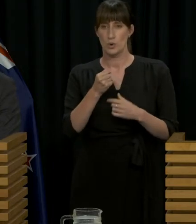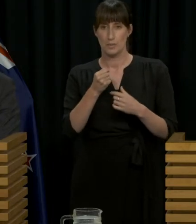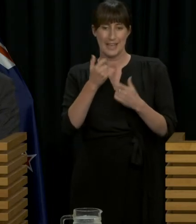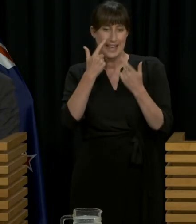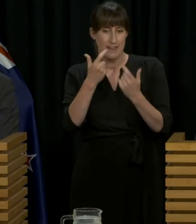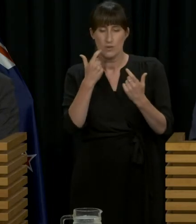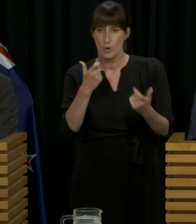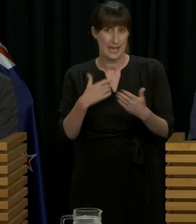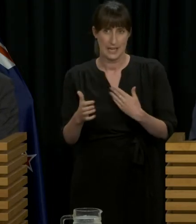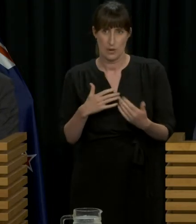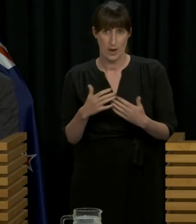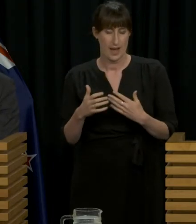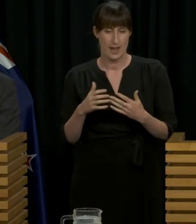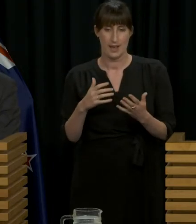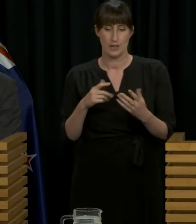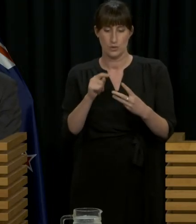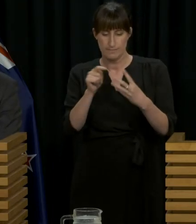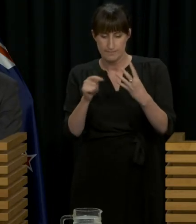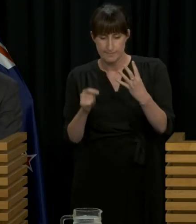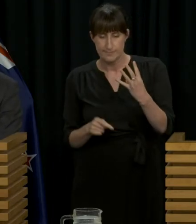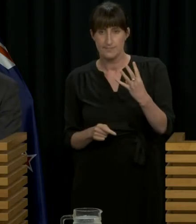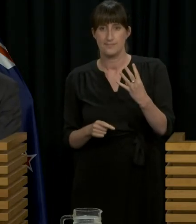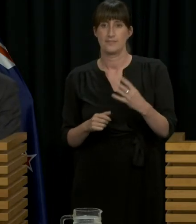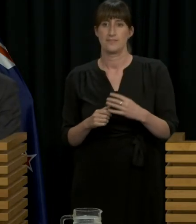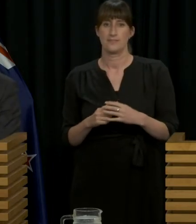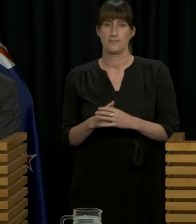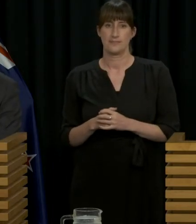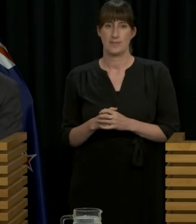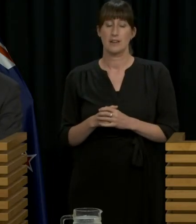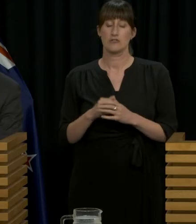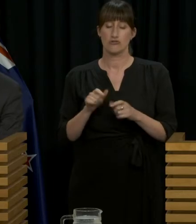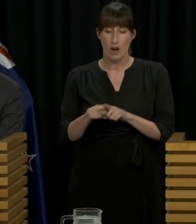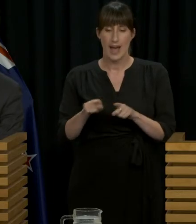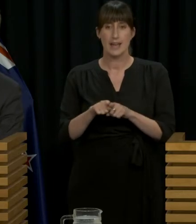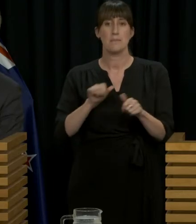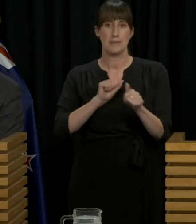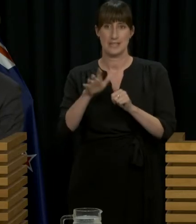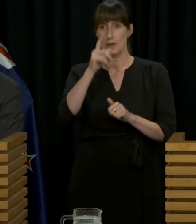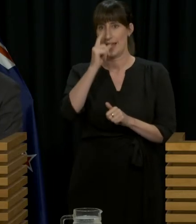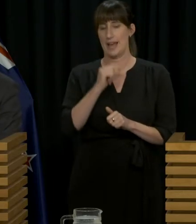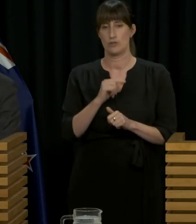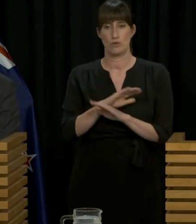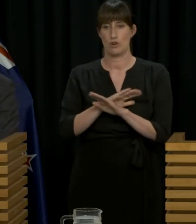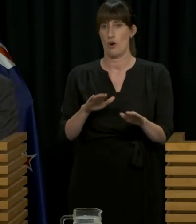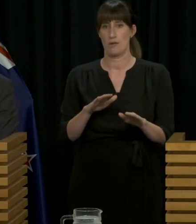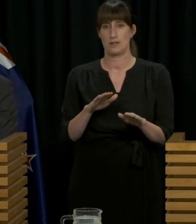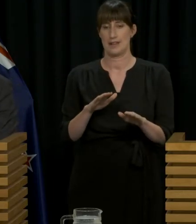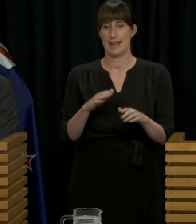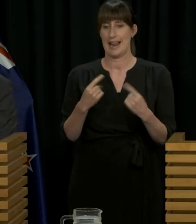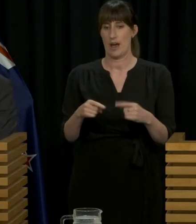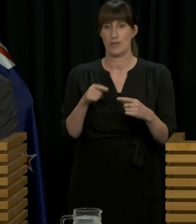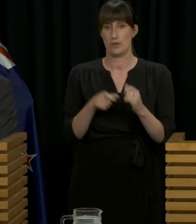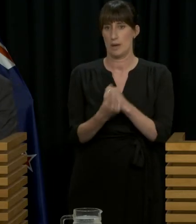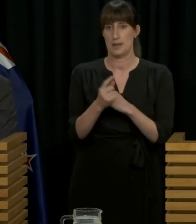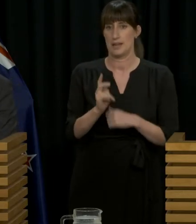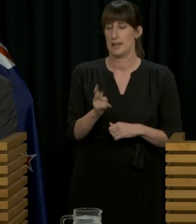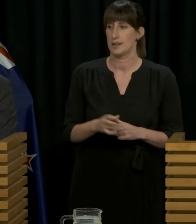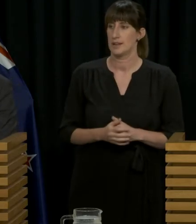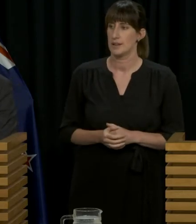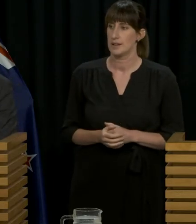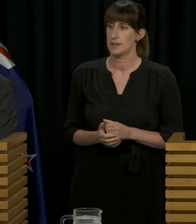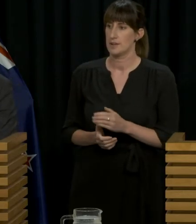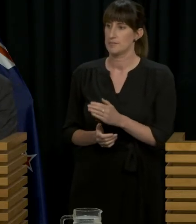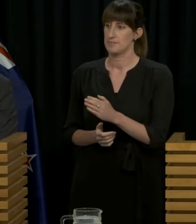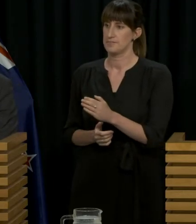precautions, additional precautions, to rule out that happening again. Okay, we'll come over here. Just follow up on Jane, on your answer to Jane. So these